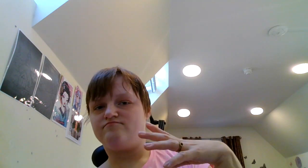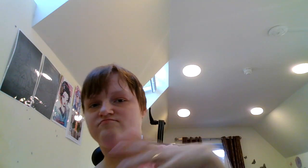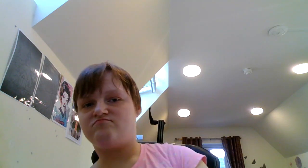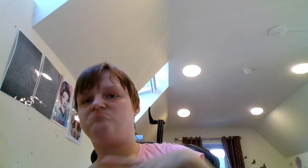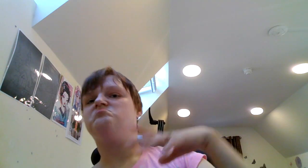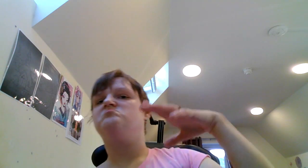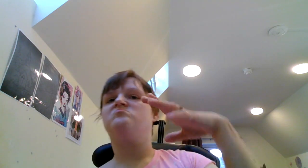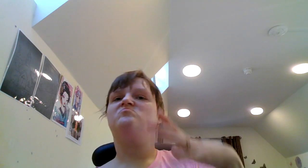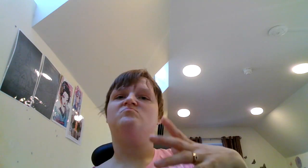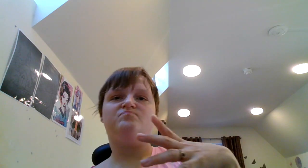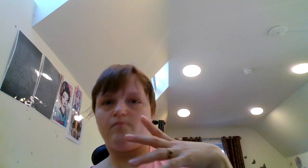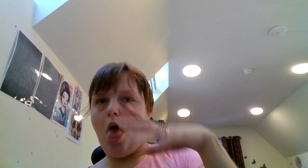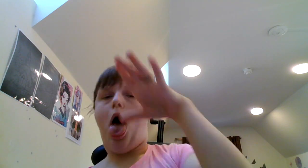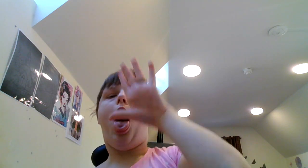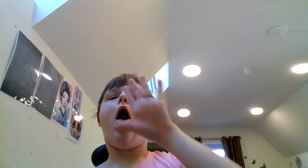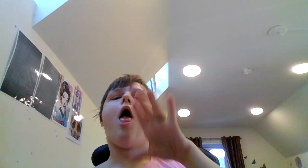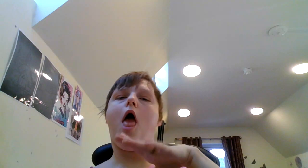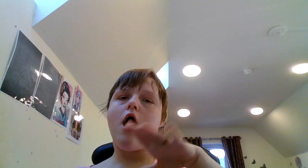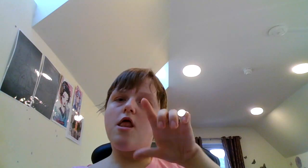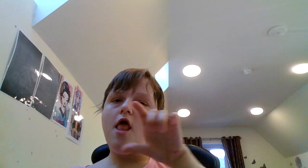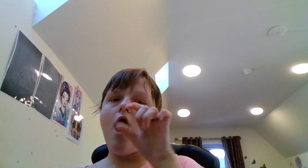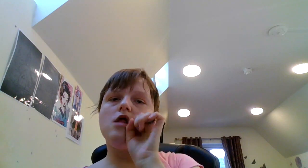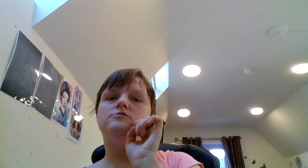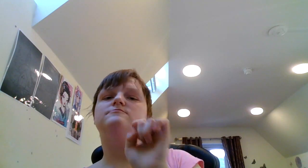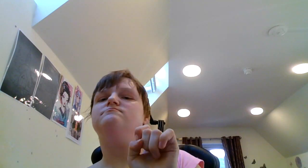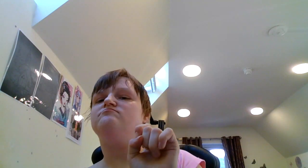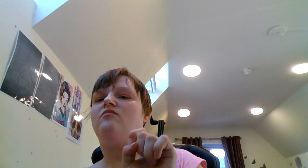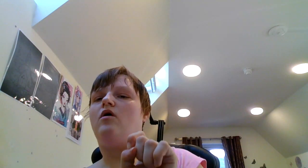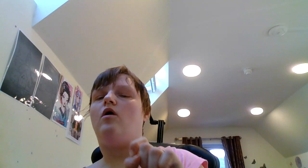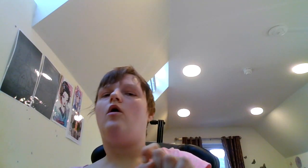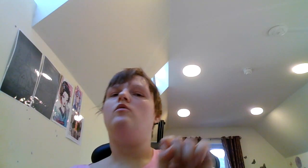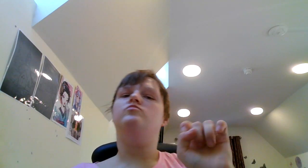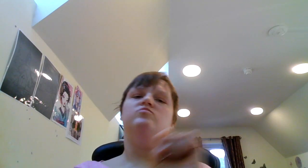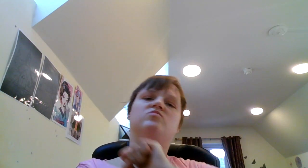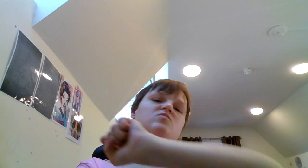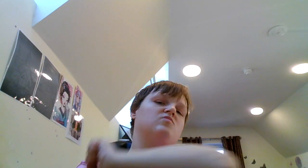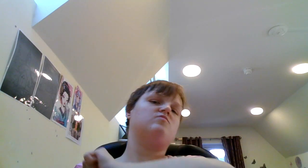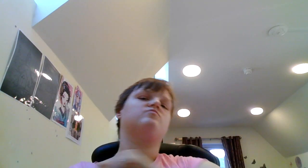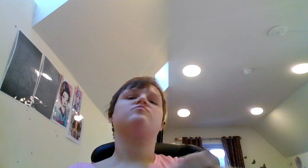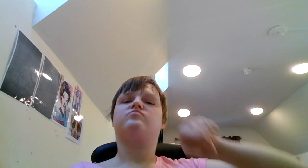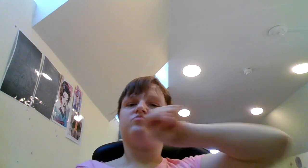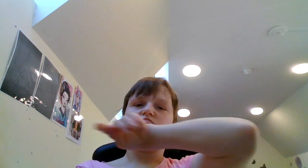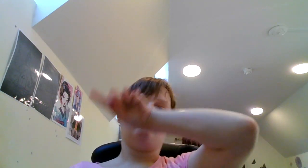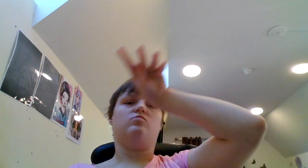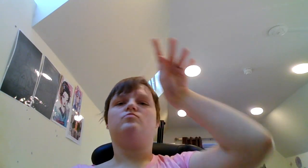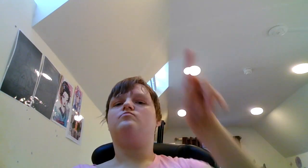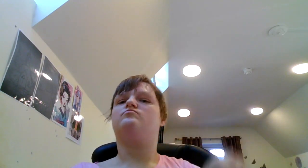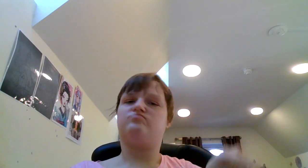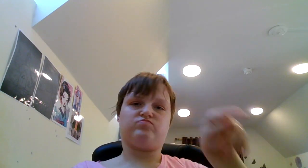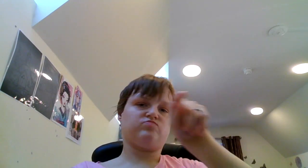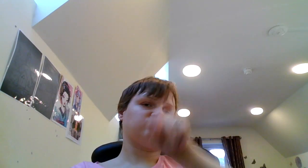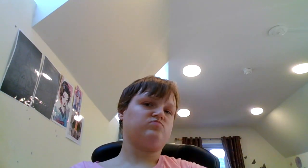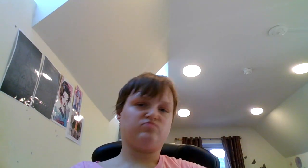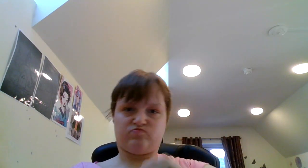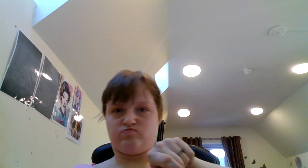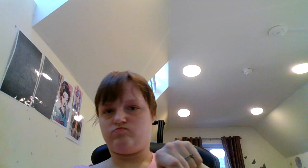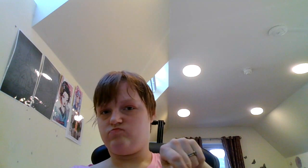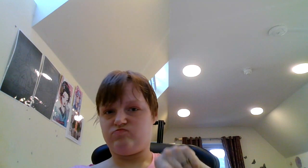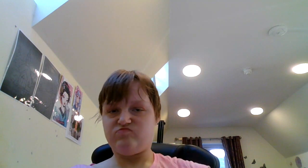by eating or drinking. You usually take it before a meal, snack or drink with carbohydrates